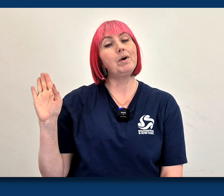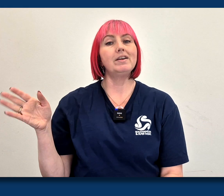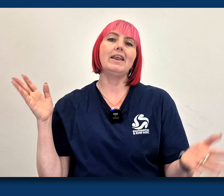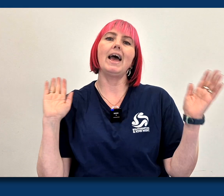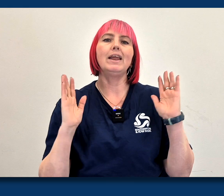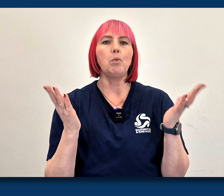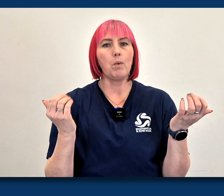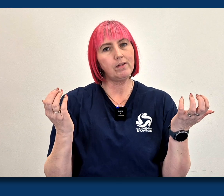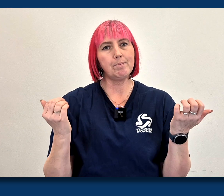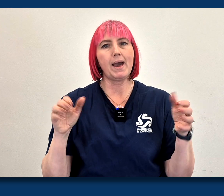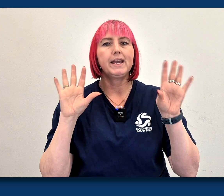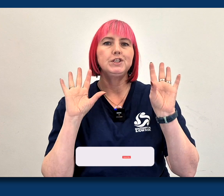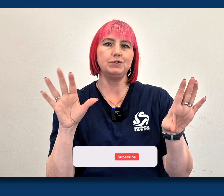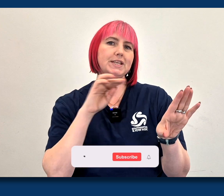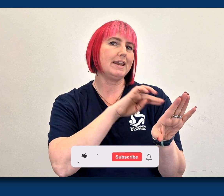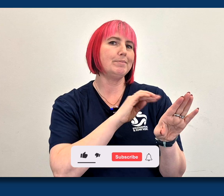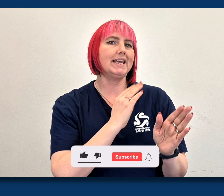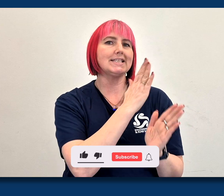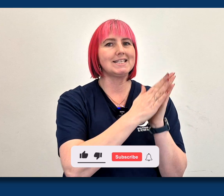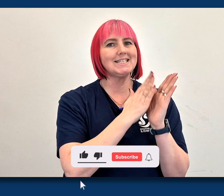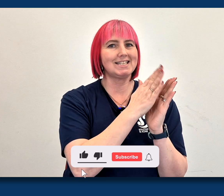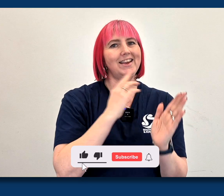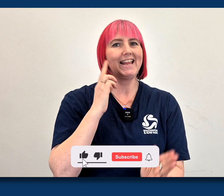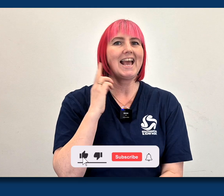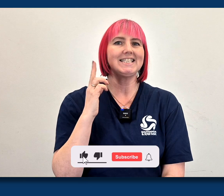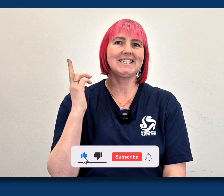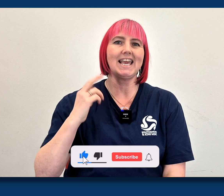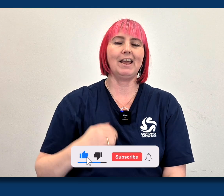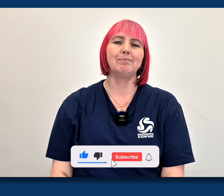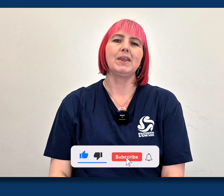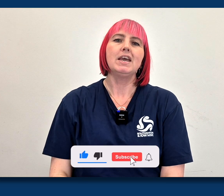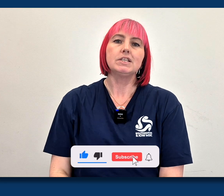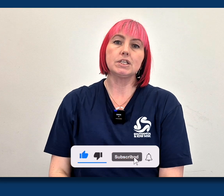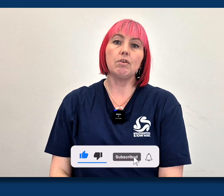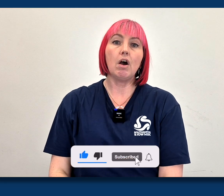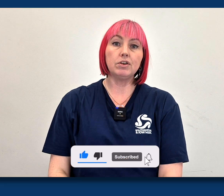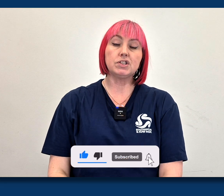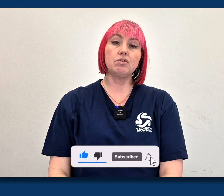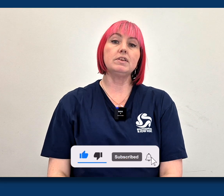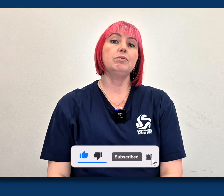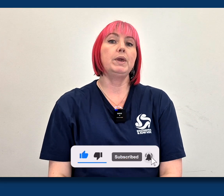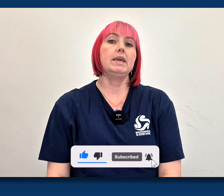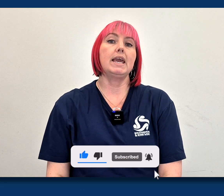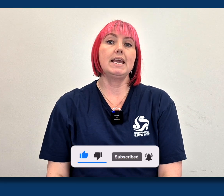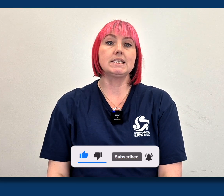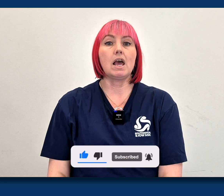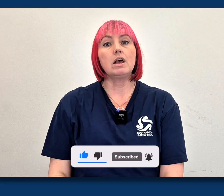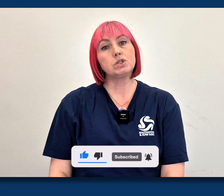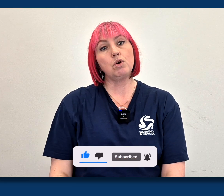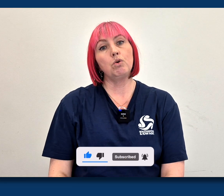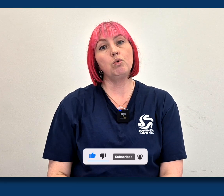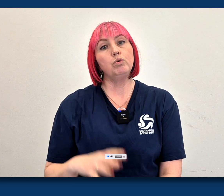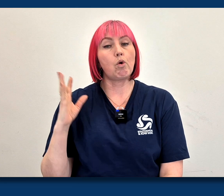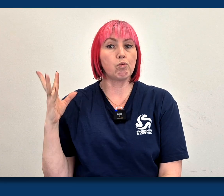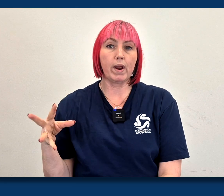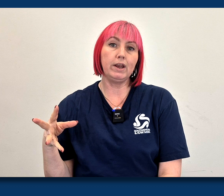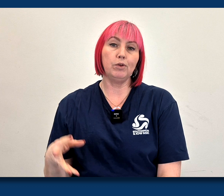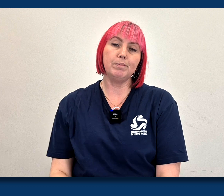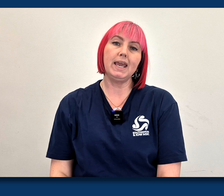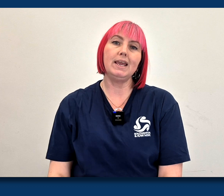everyone, and welcome back to 10-Minute Sign and Sing. So our song this week is a song called Rain on Me, which